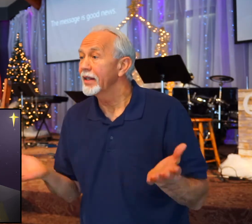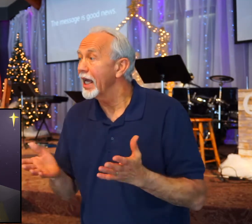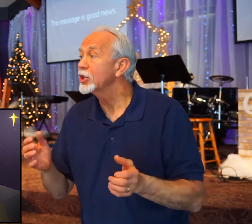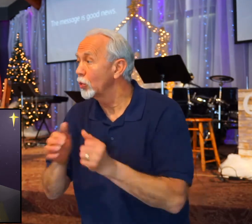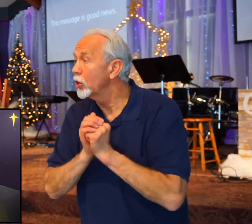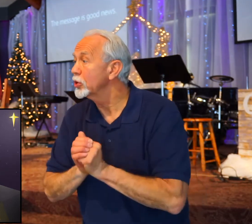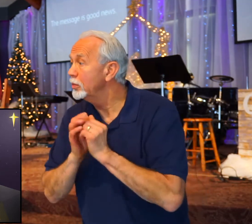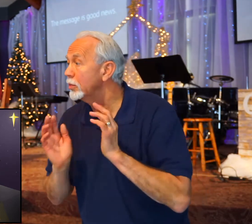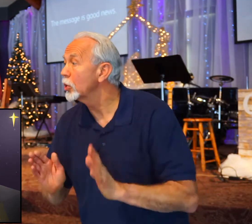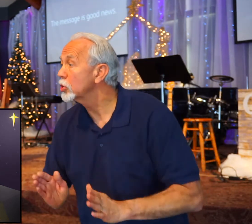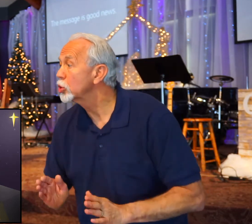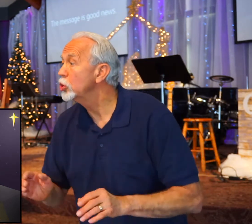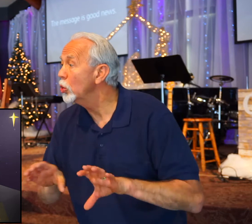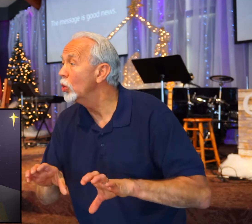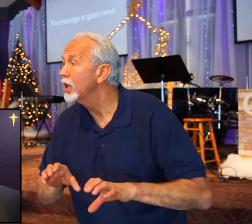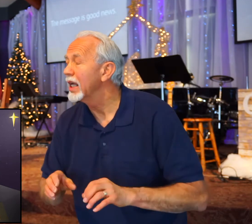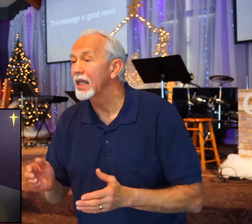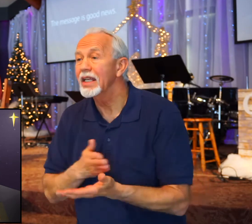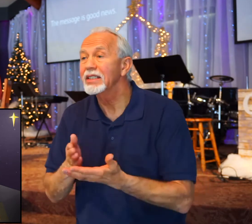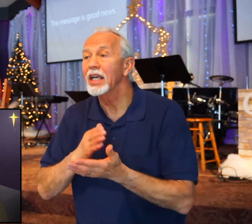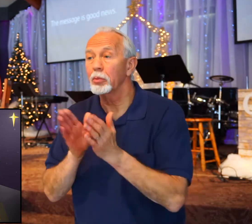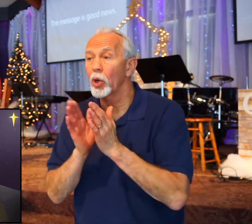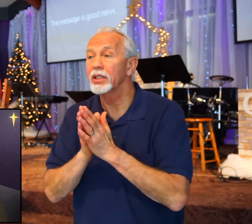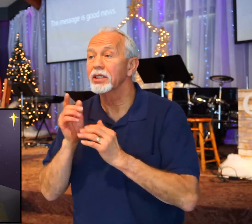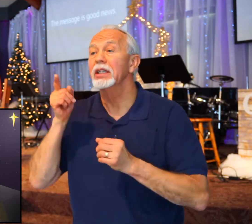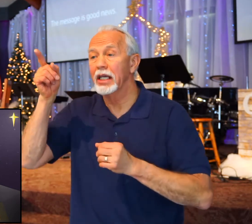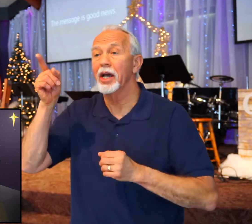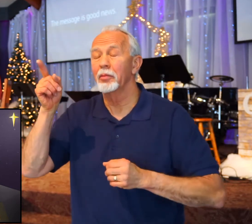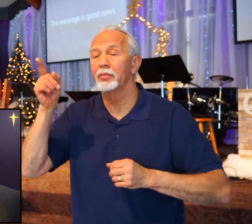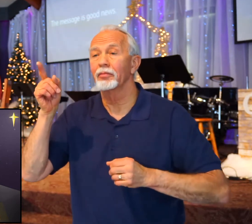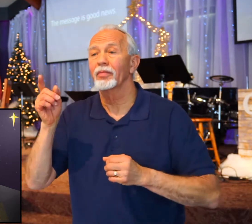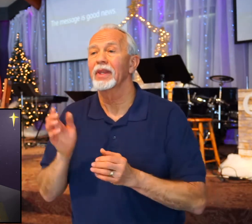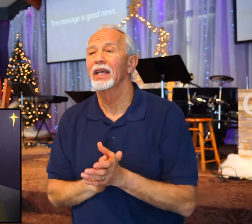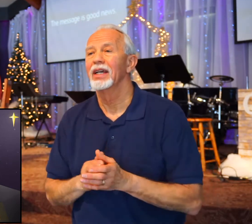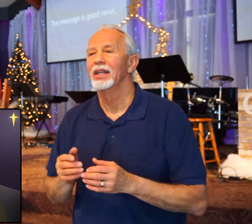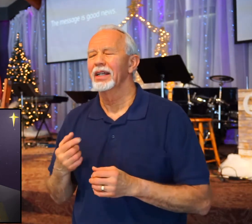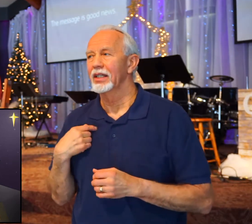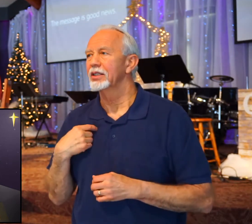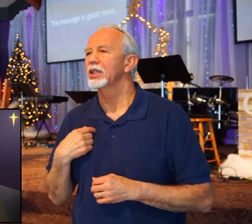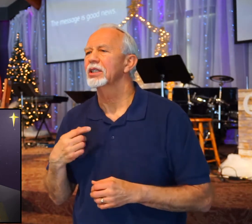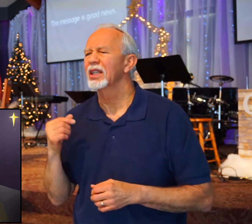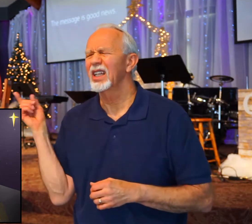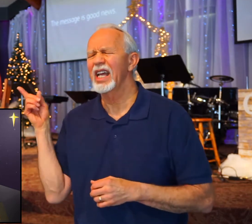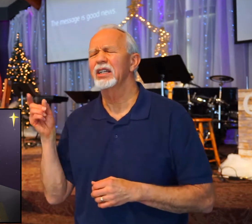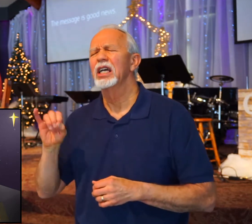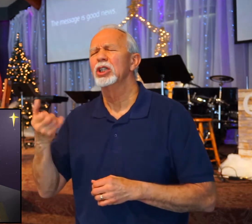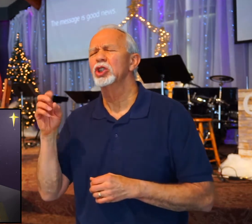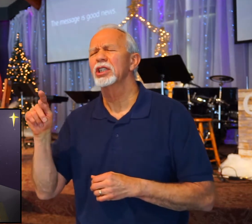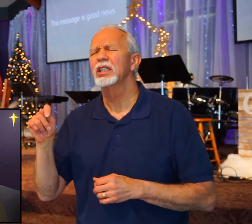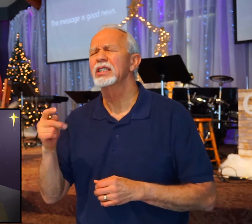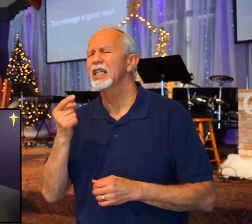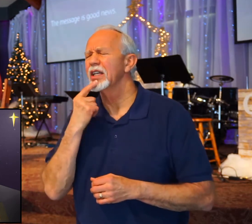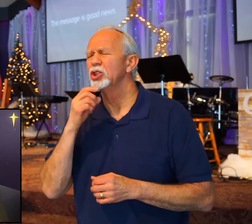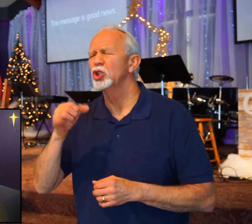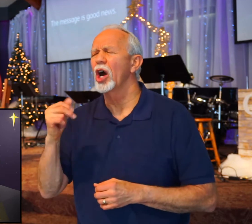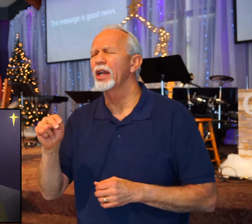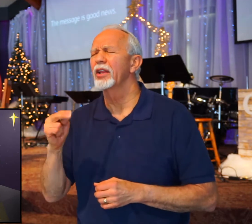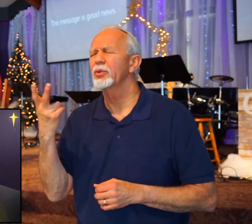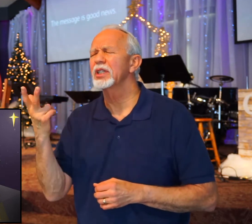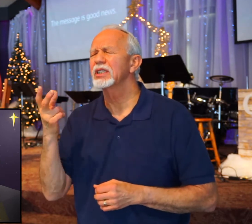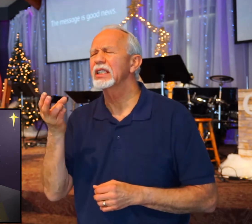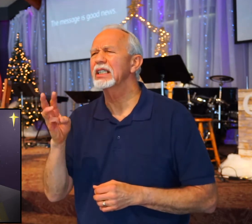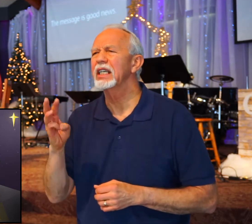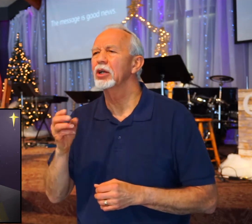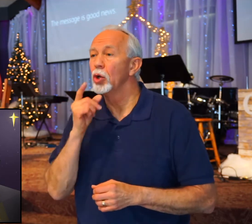praise God. They sing praises to Him. And so, Pastor Justin mentioned John 3:16. Who will be